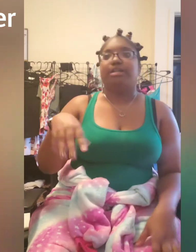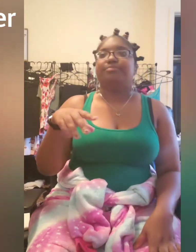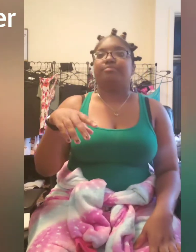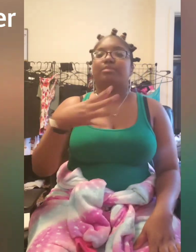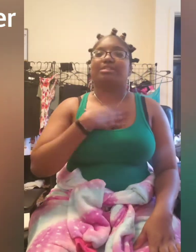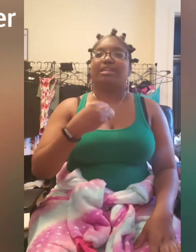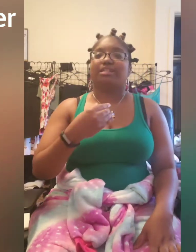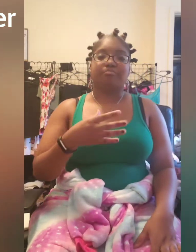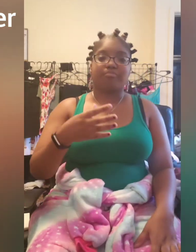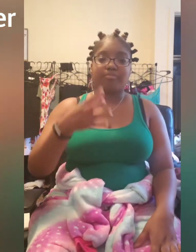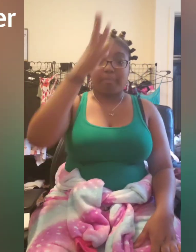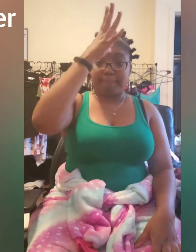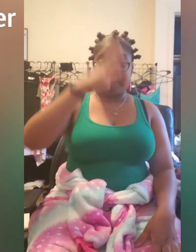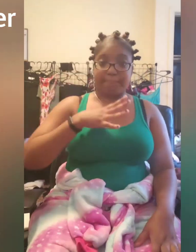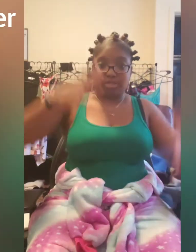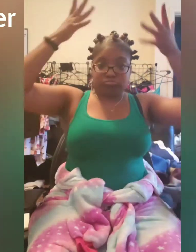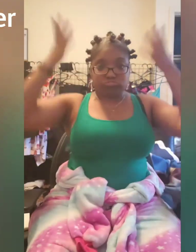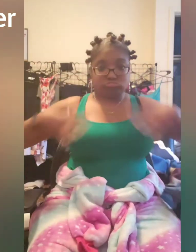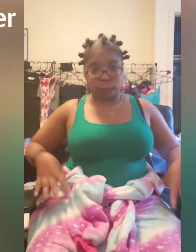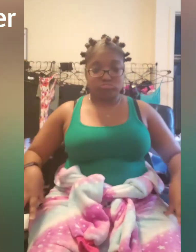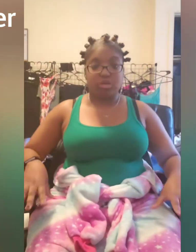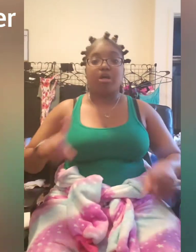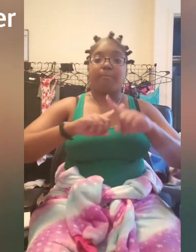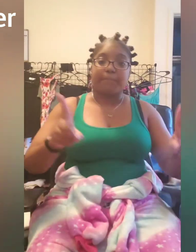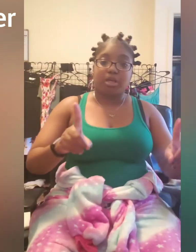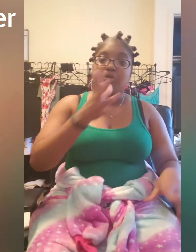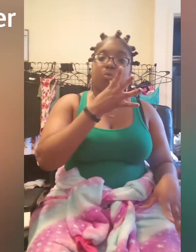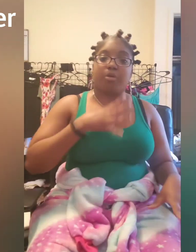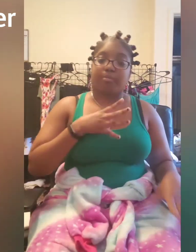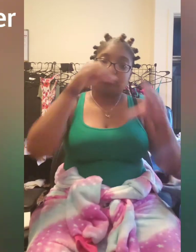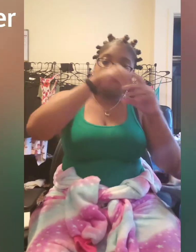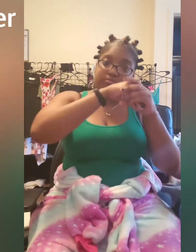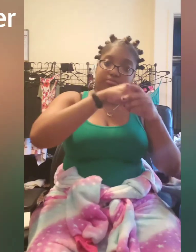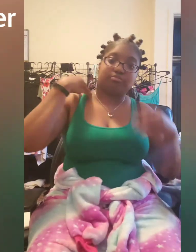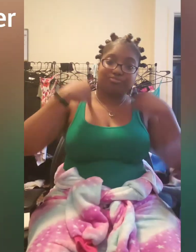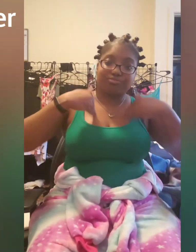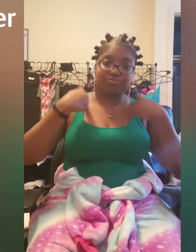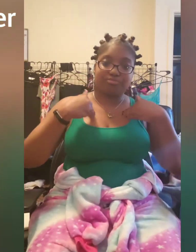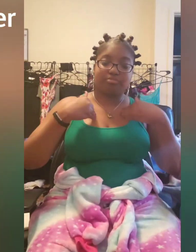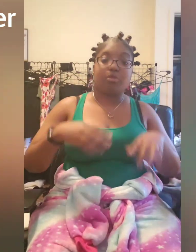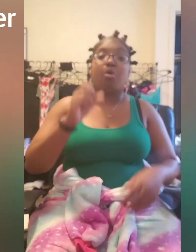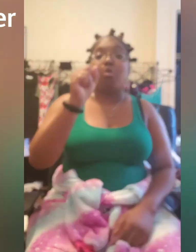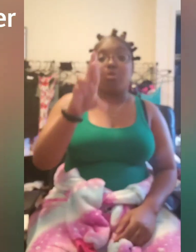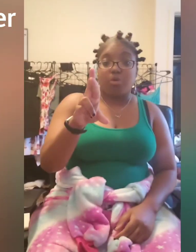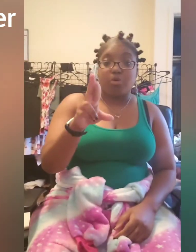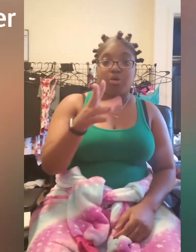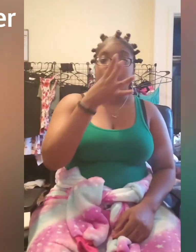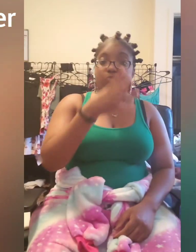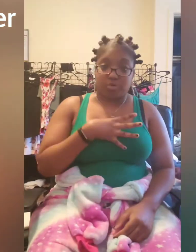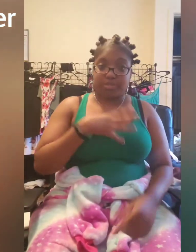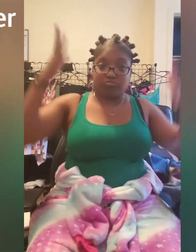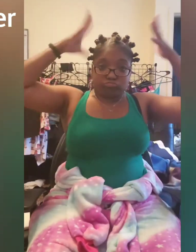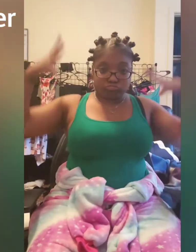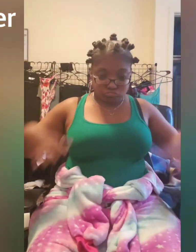Now, the best way that I know how to explain it, it may not be accurate, but the best way I know how to explain it is,